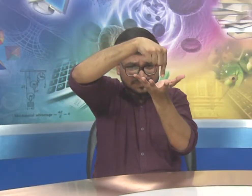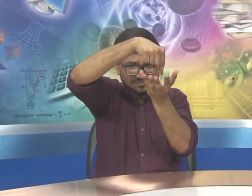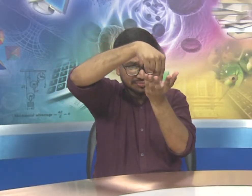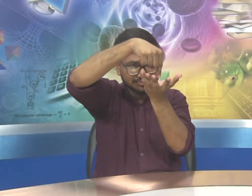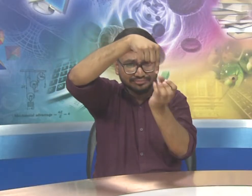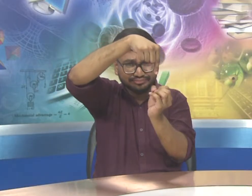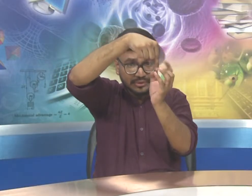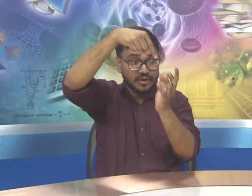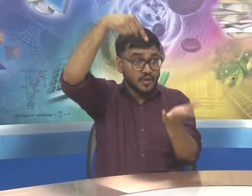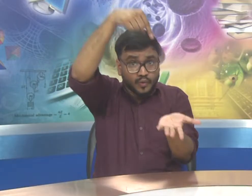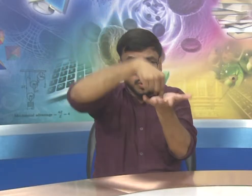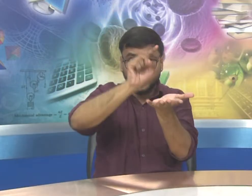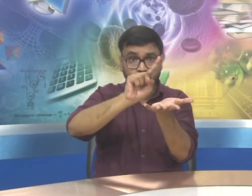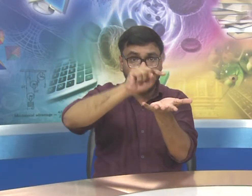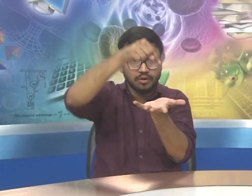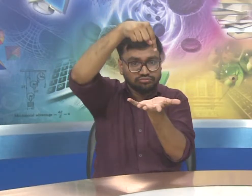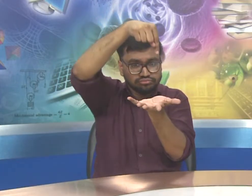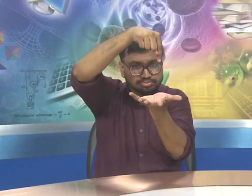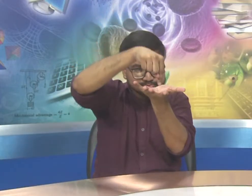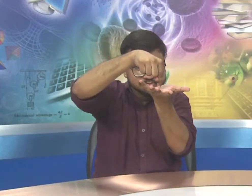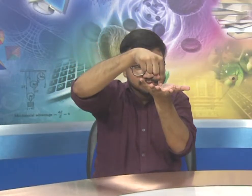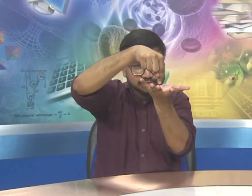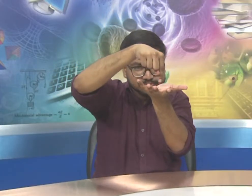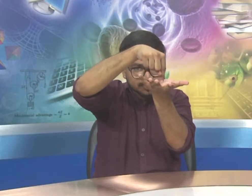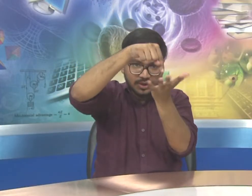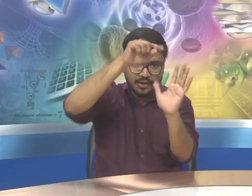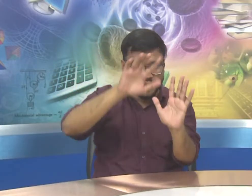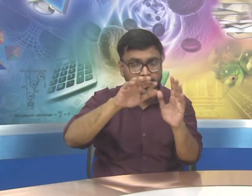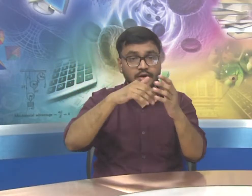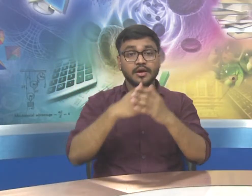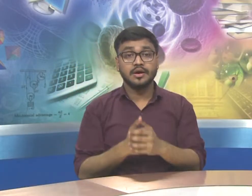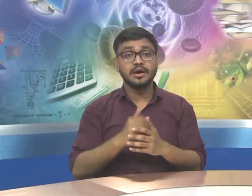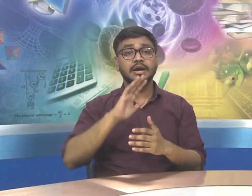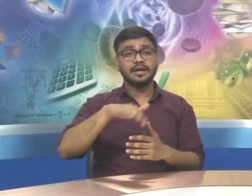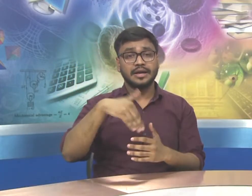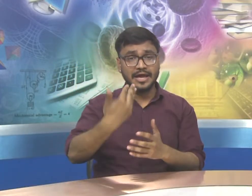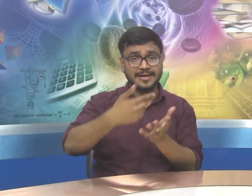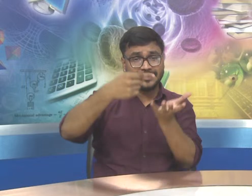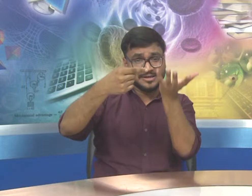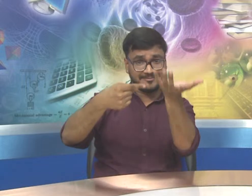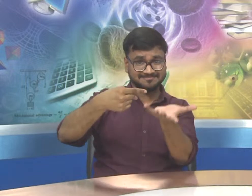metal tip moves slowly over a surface.